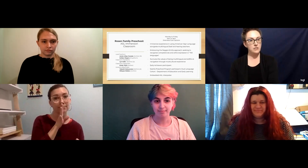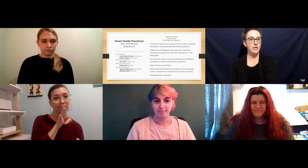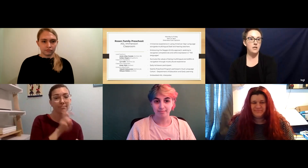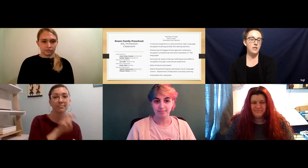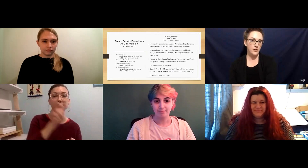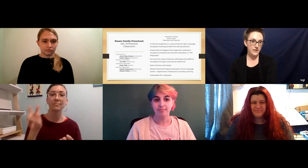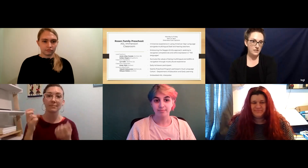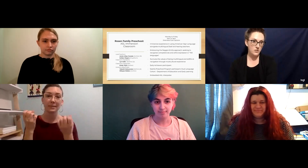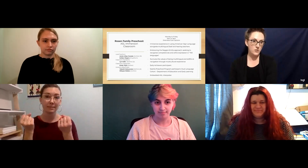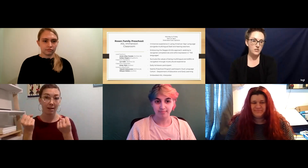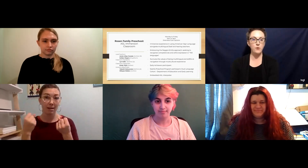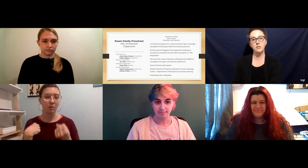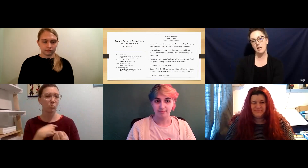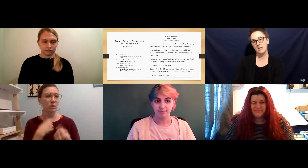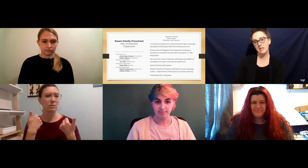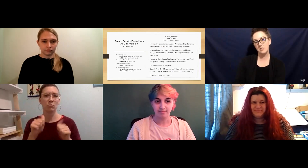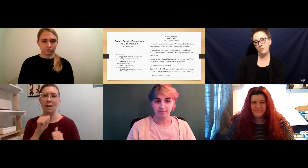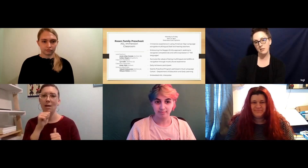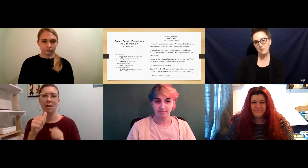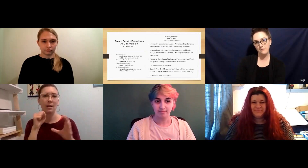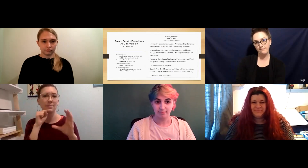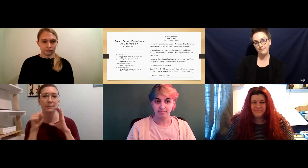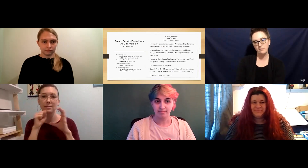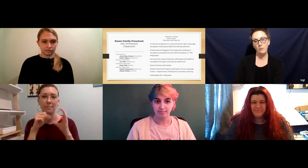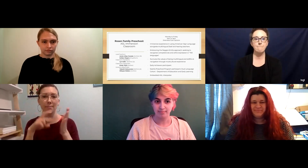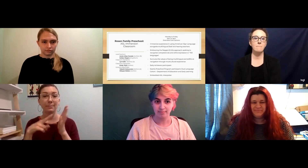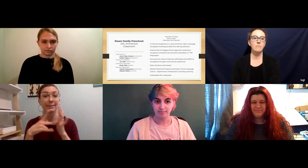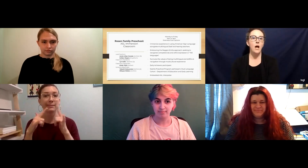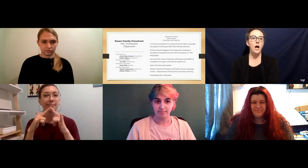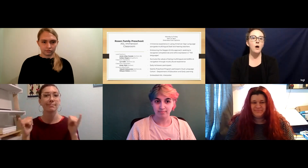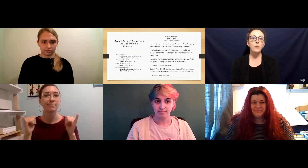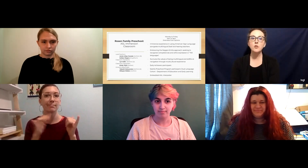is hearing, so she both signs and speaks.